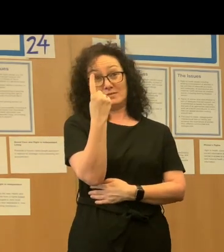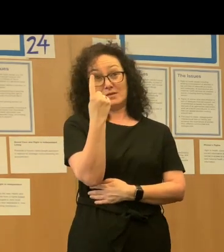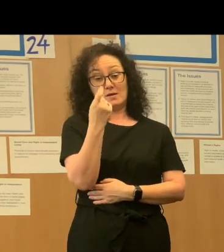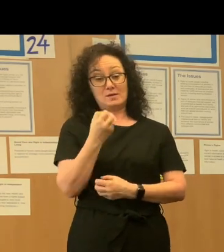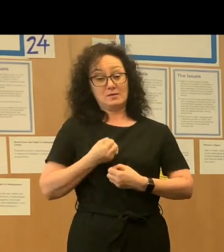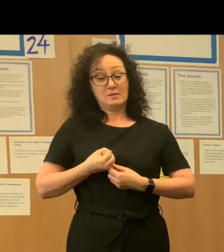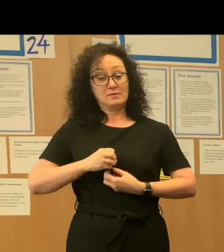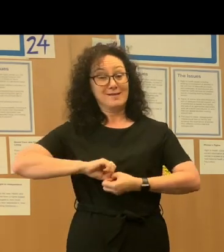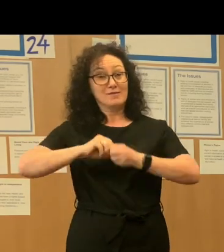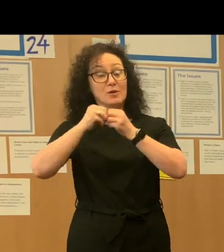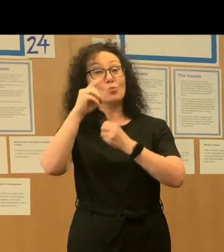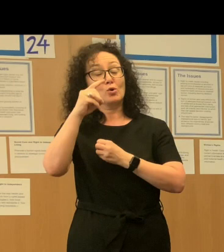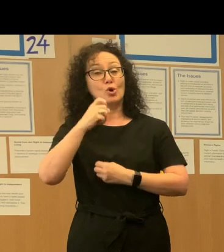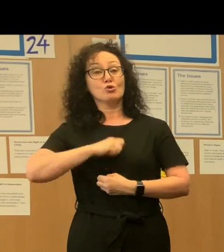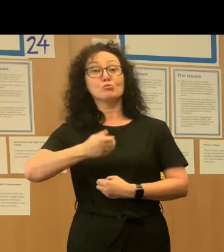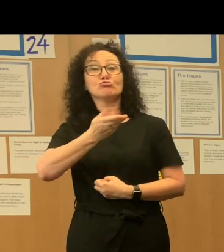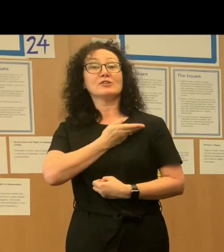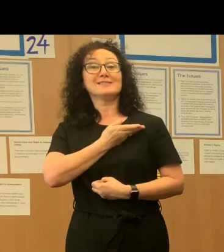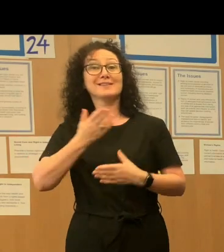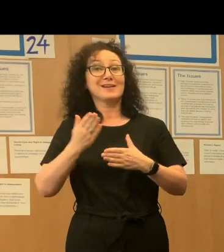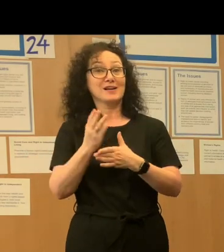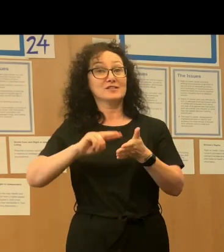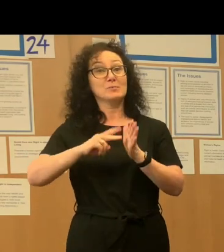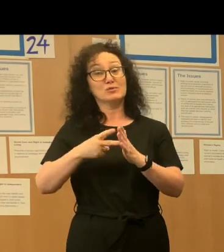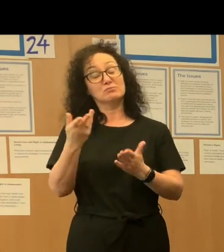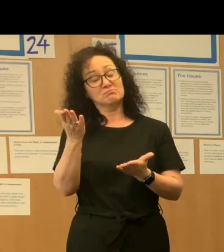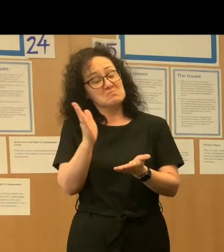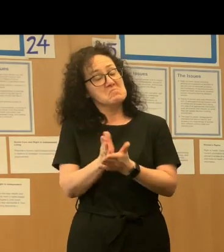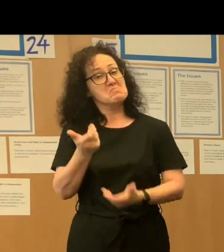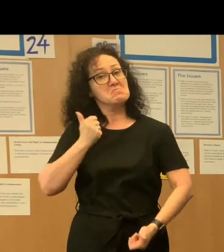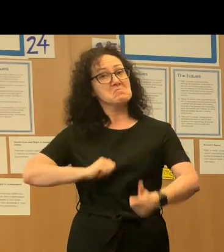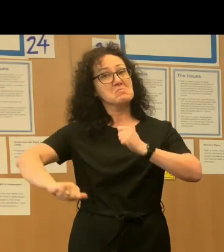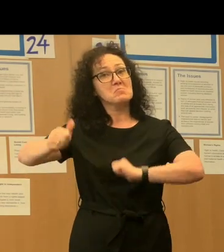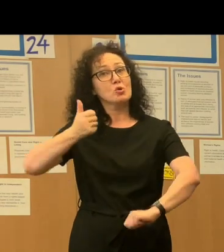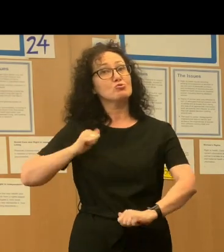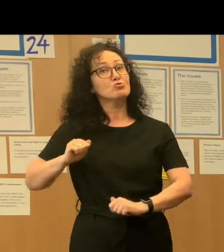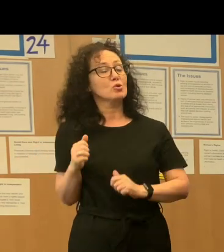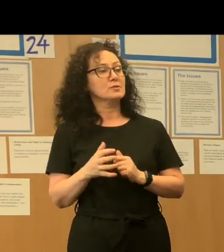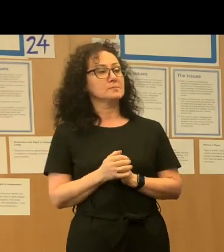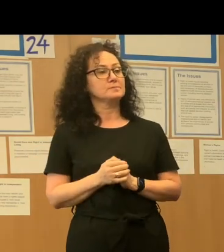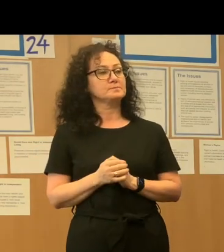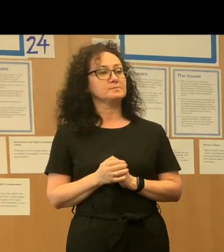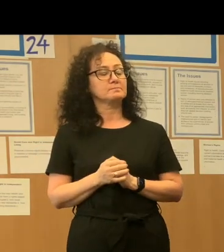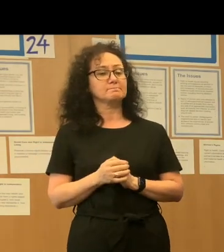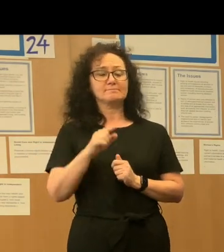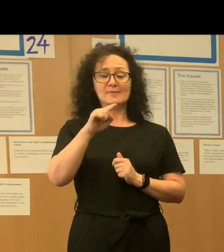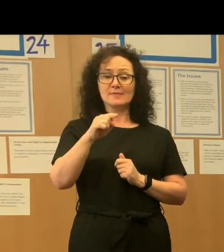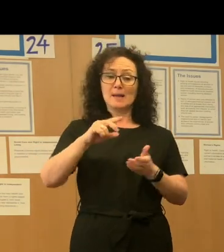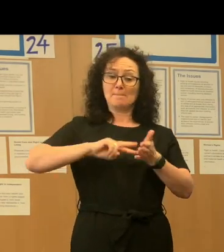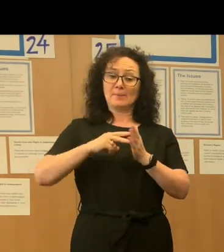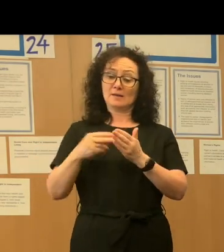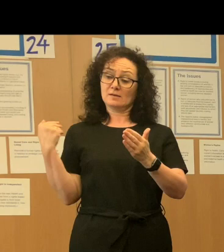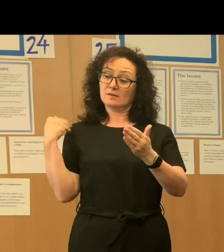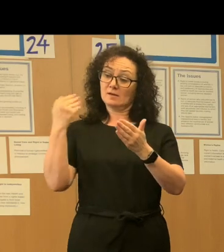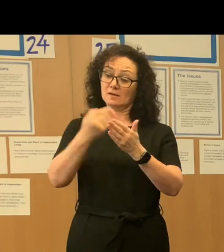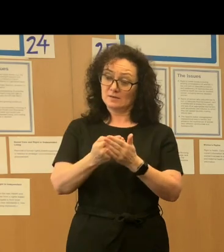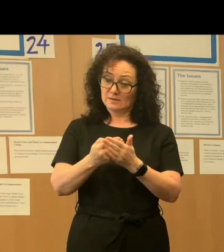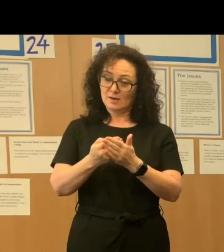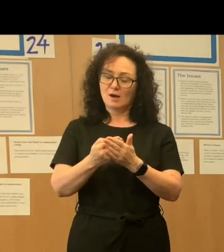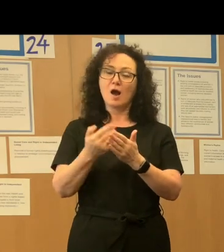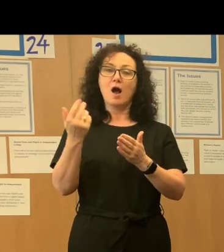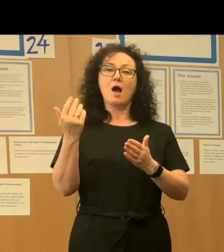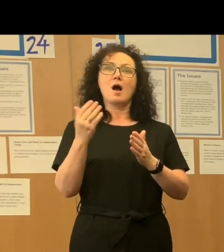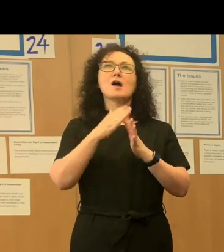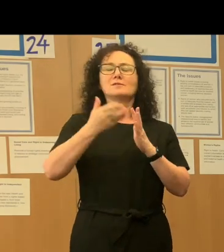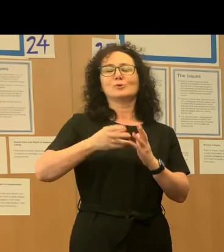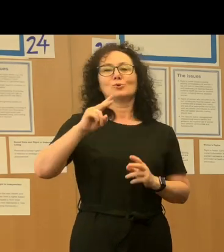Rights, and we're quite proud of that. The first version of SNAP ran for 4 years until December